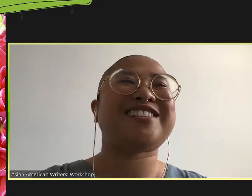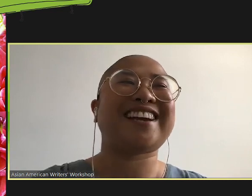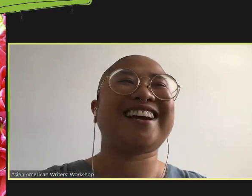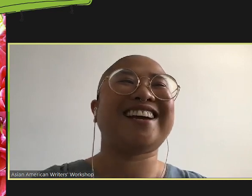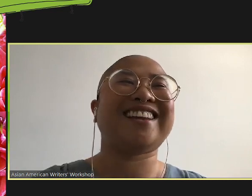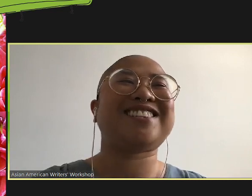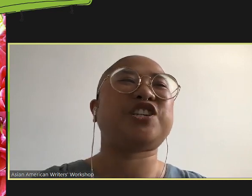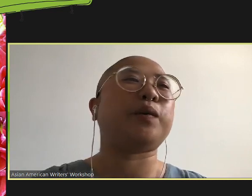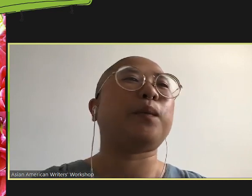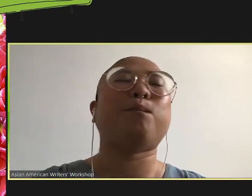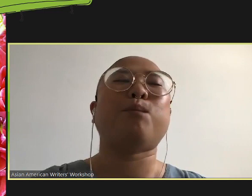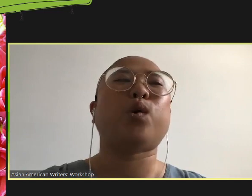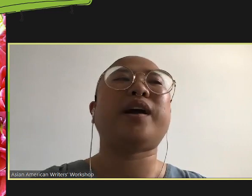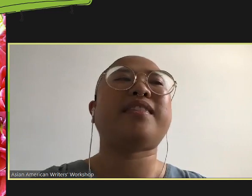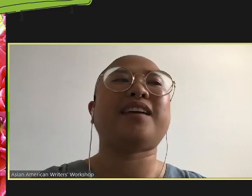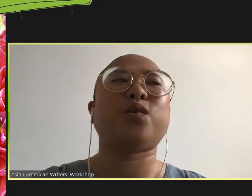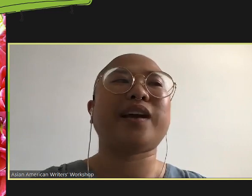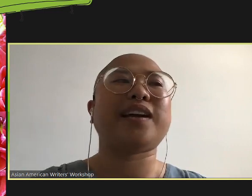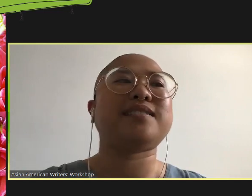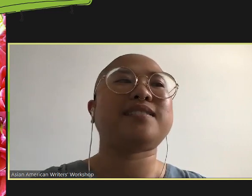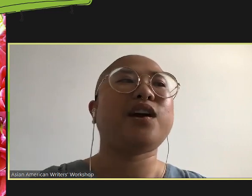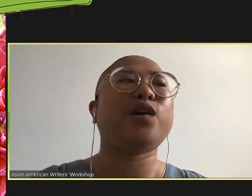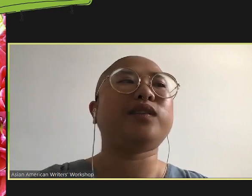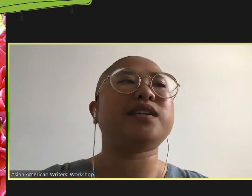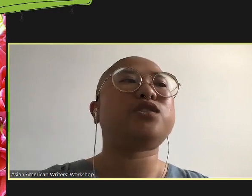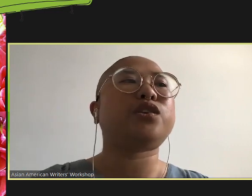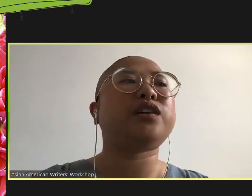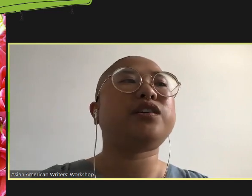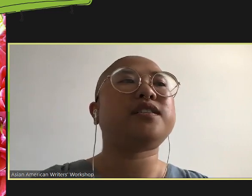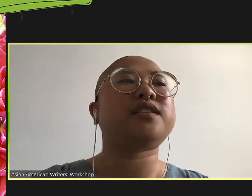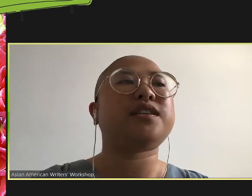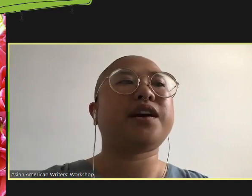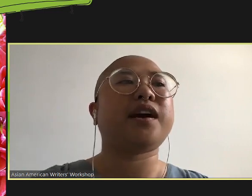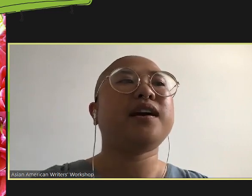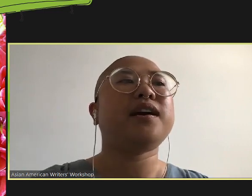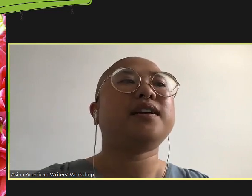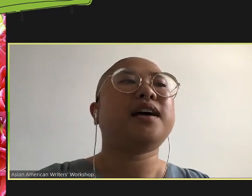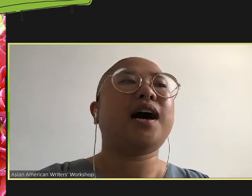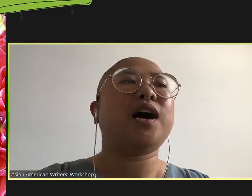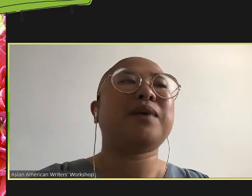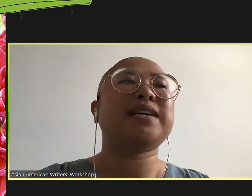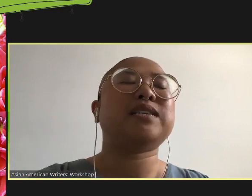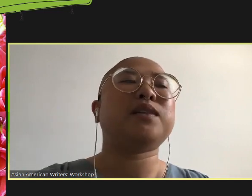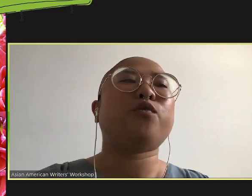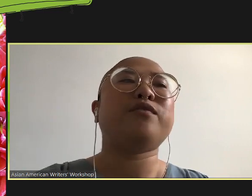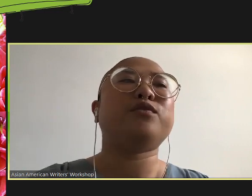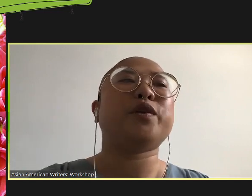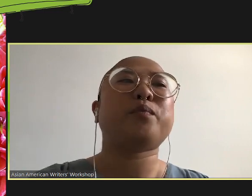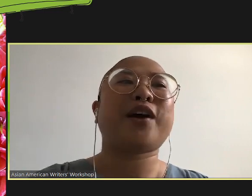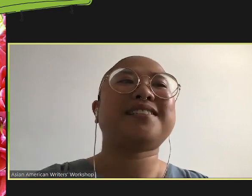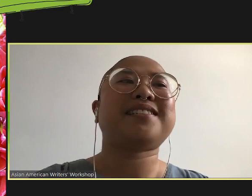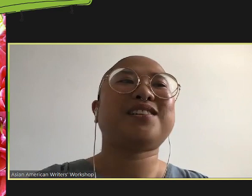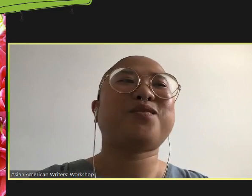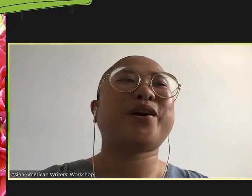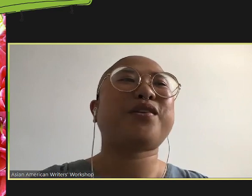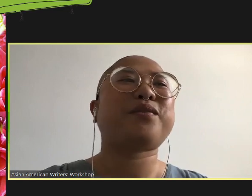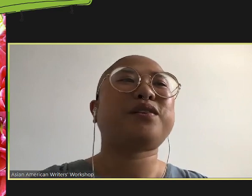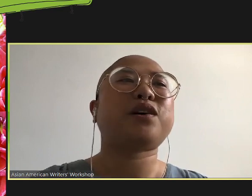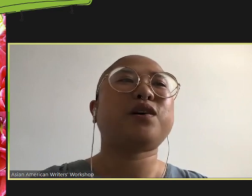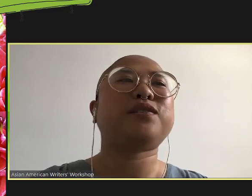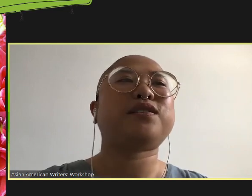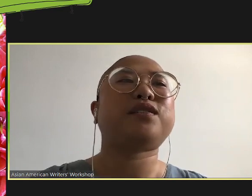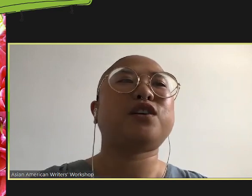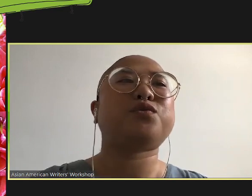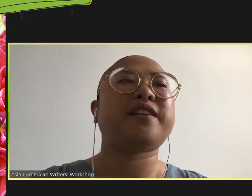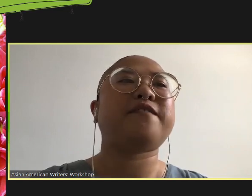in their second collection, More Than Organs, released earlier this year by Sibling Rivalry Press. We are thrilled